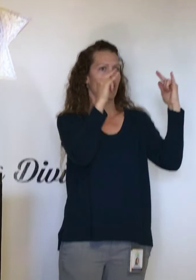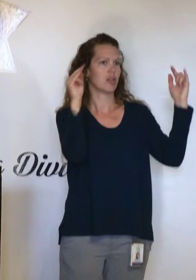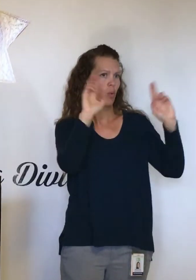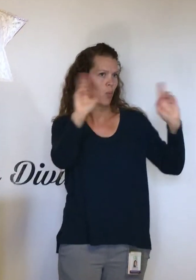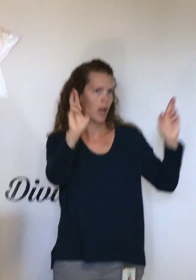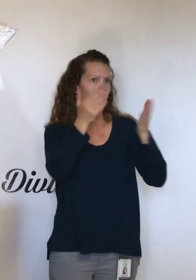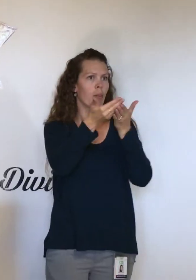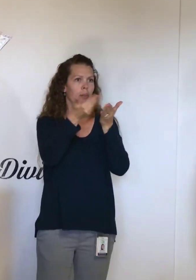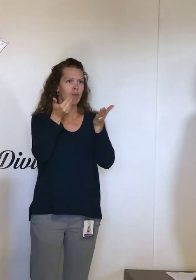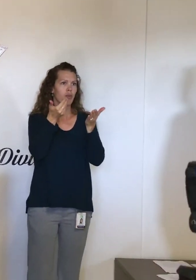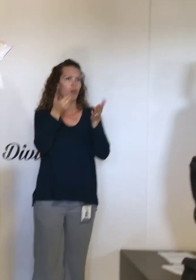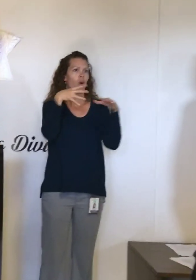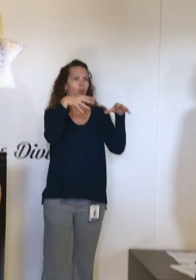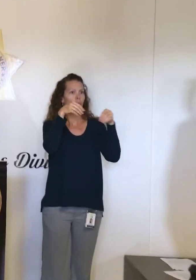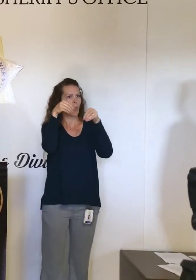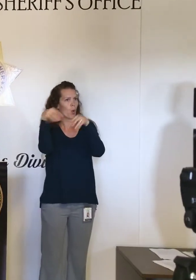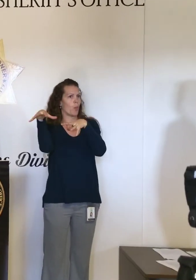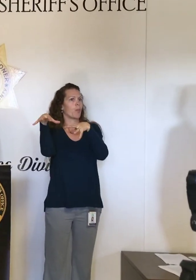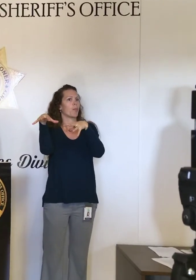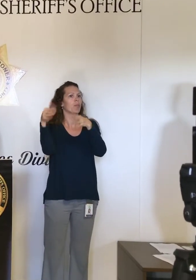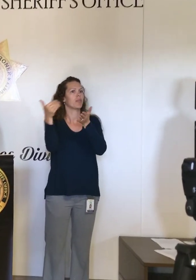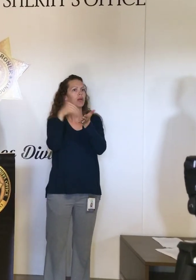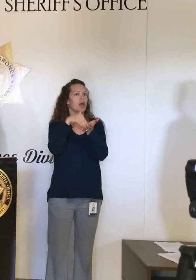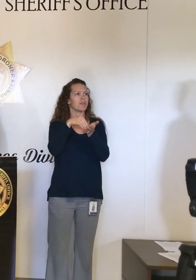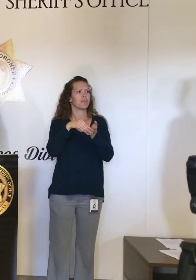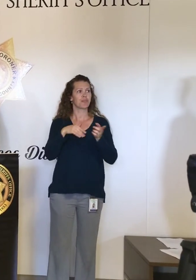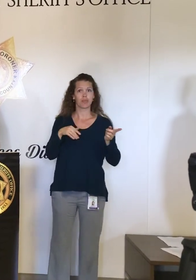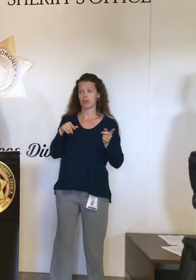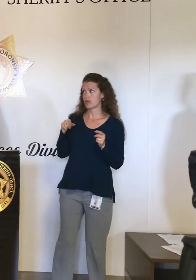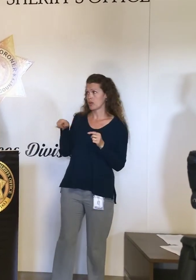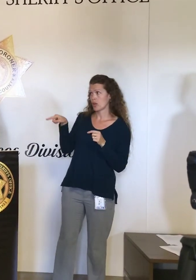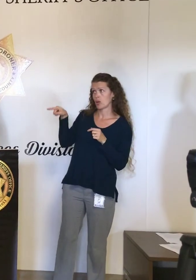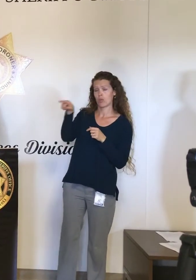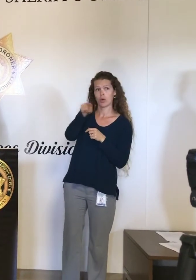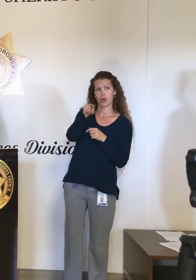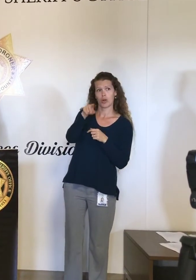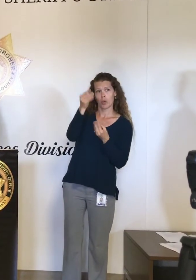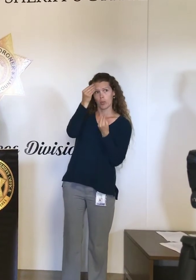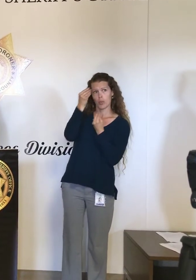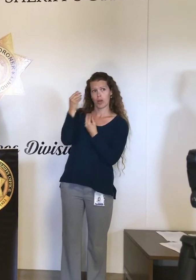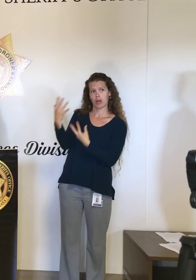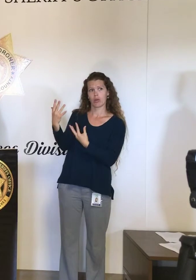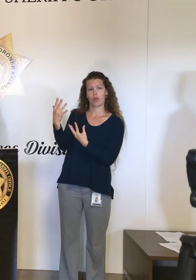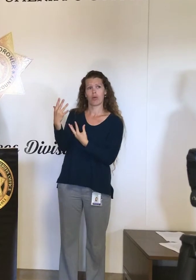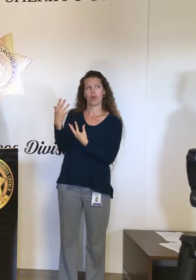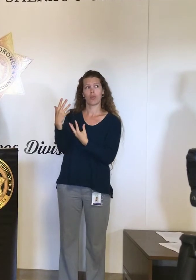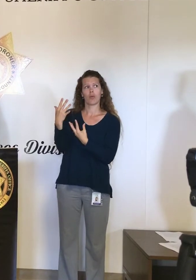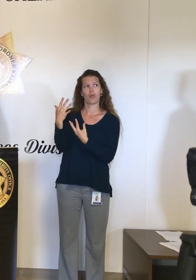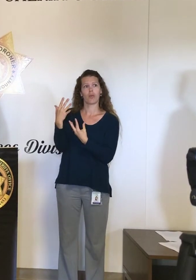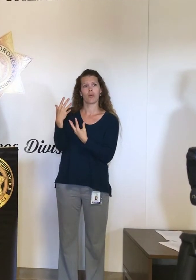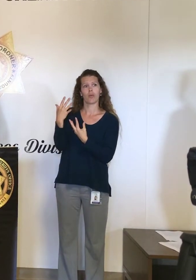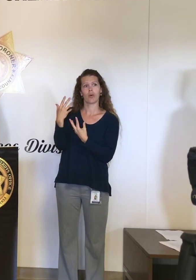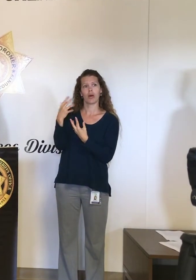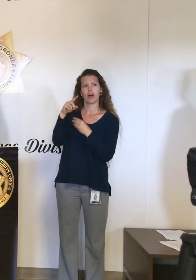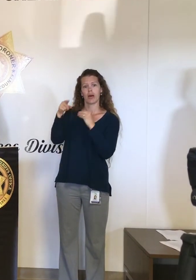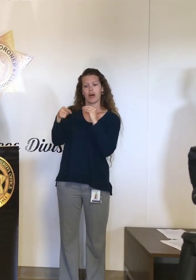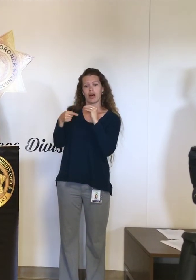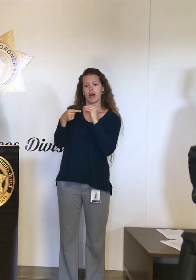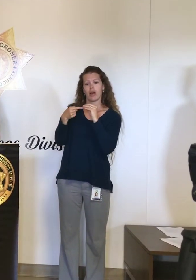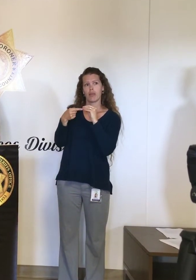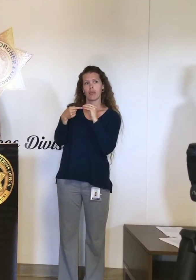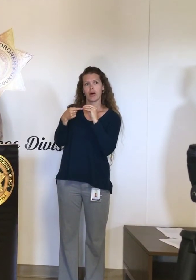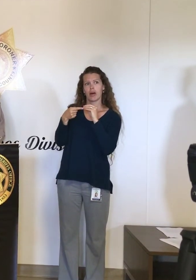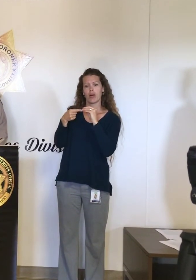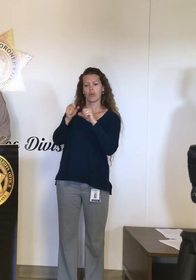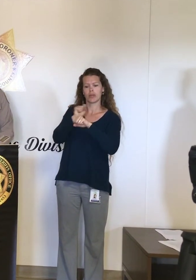This is probably a question for PG&E. Were any of you informed why the efforts to get that on-the